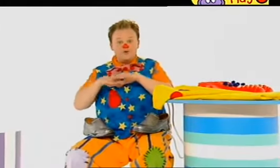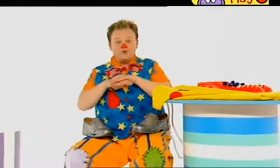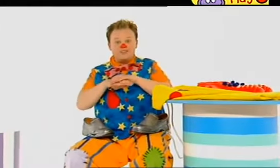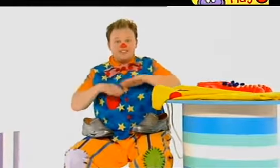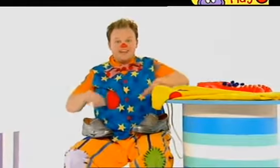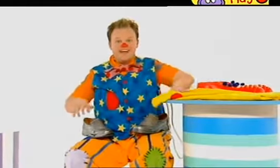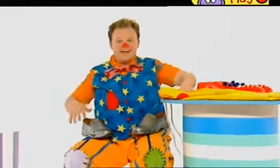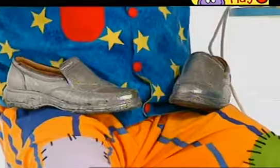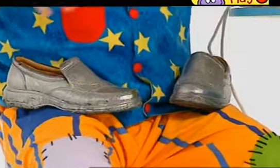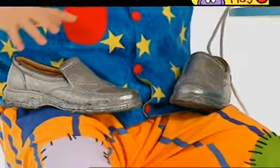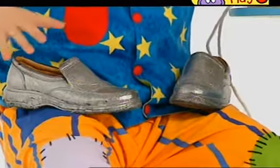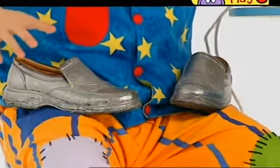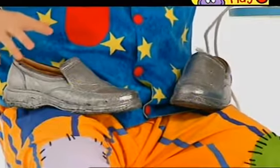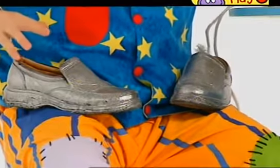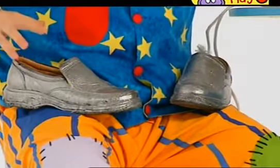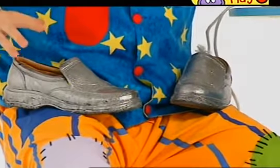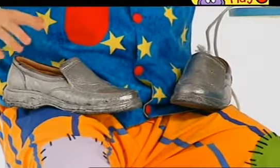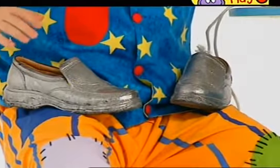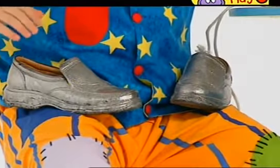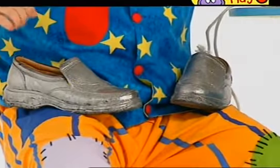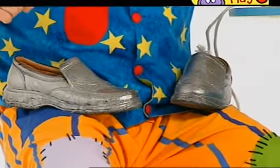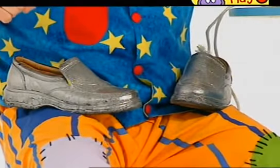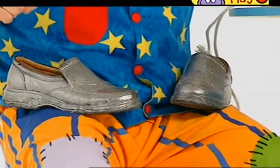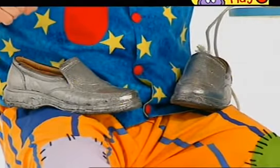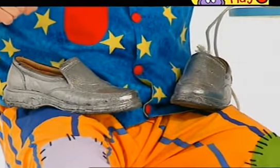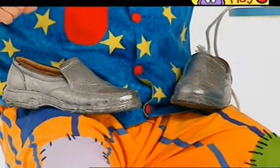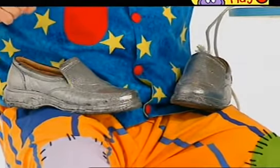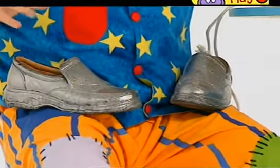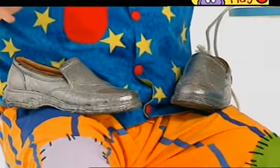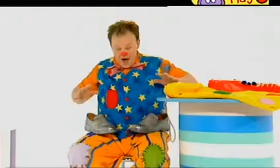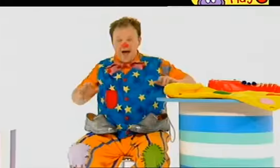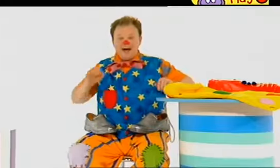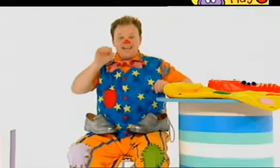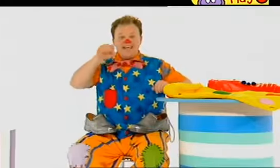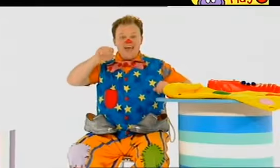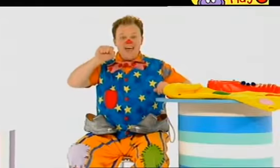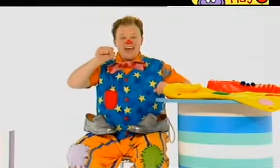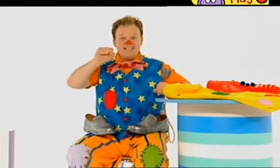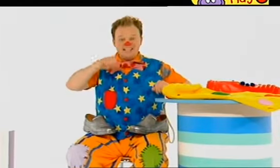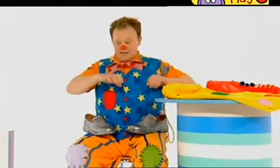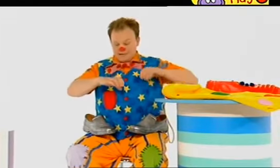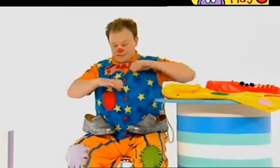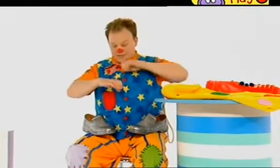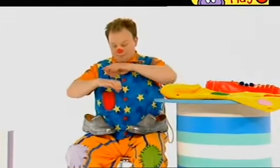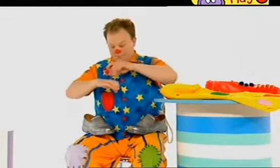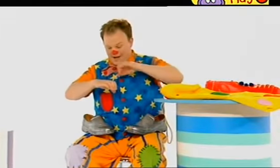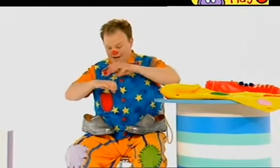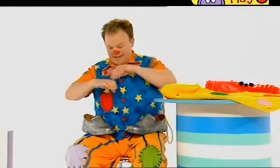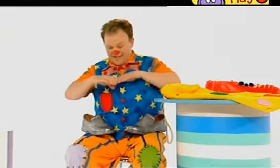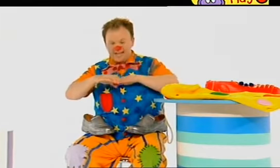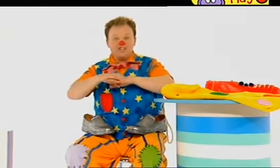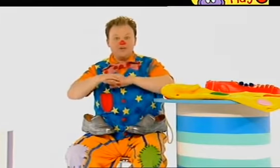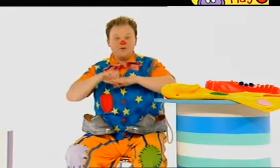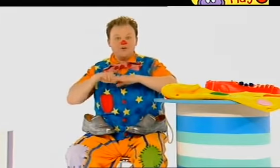Shoes! Yes, they're pretty sparkly shoes, Mr. Tumble. Yes! Sparkly